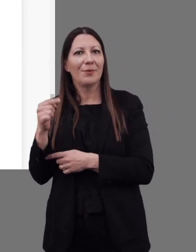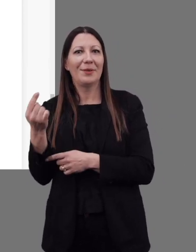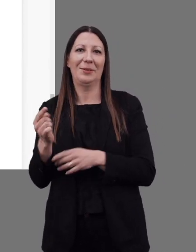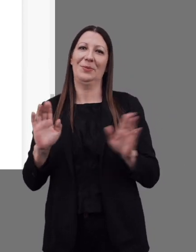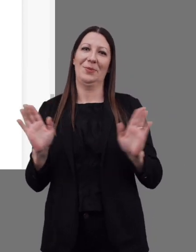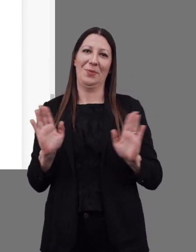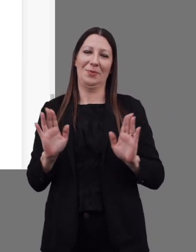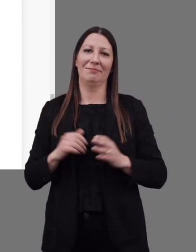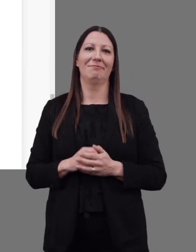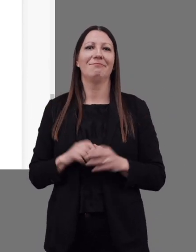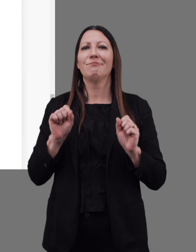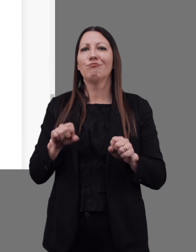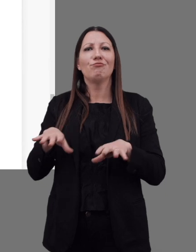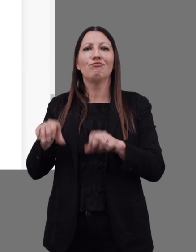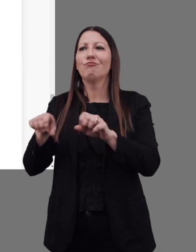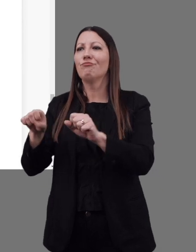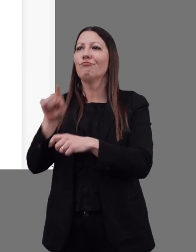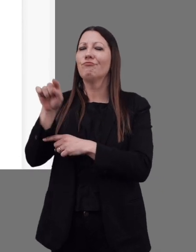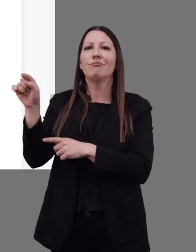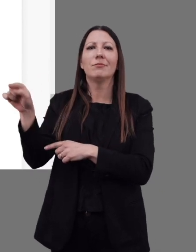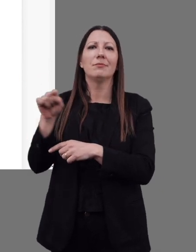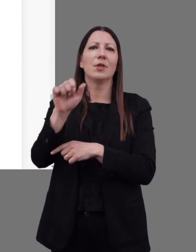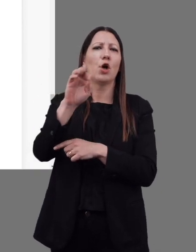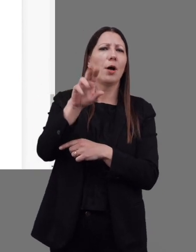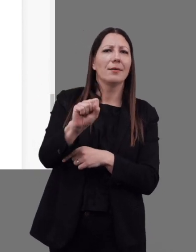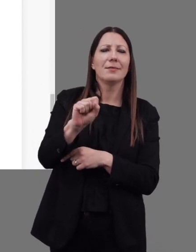can absolutely still explore and take some Faculty of